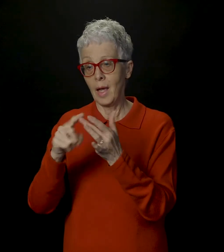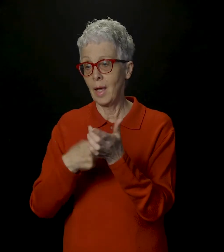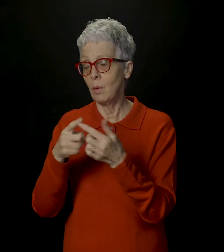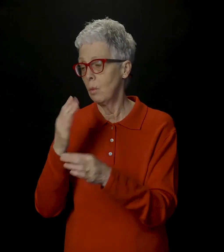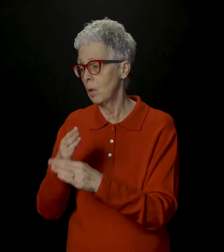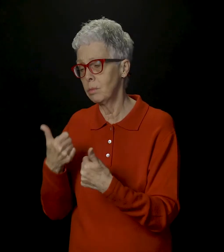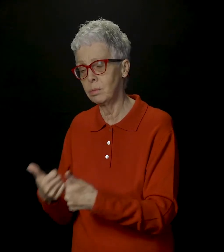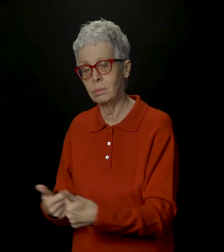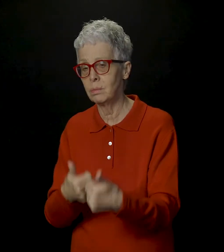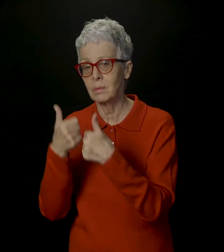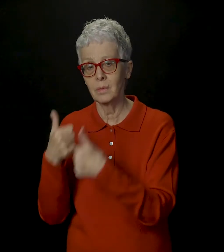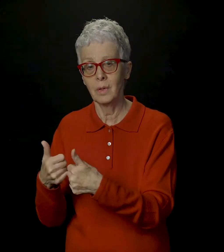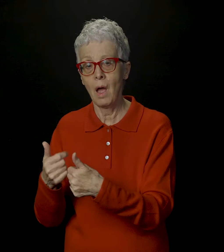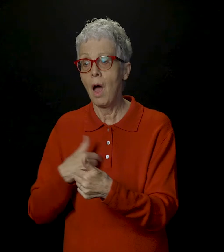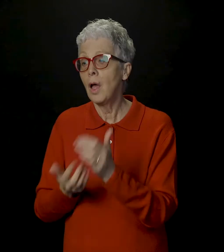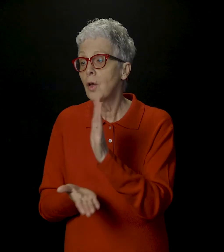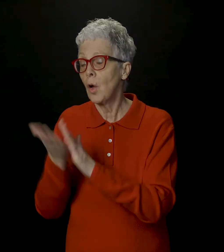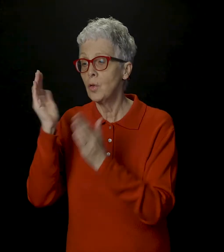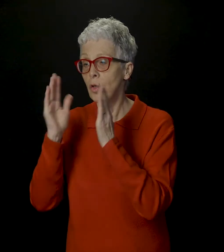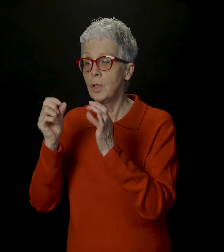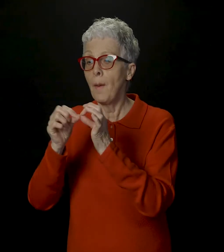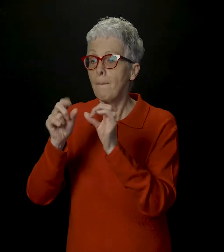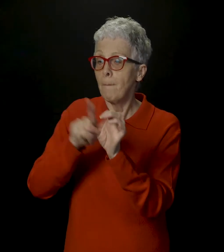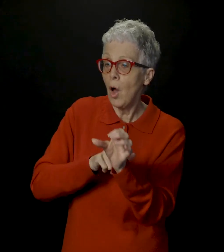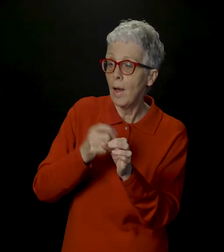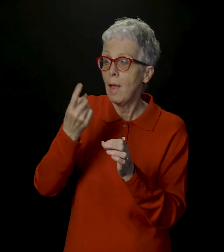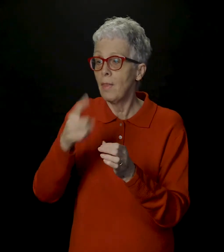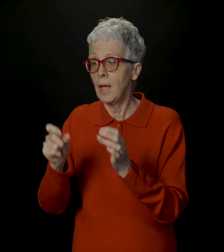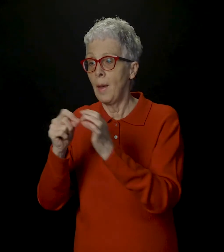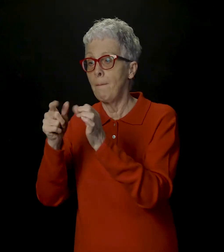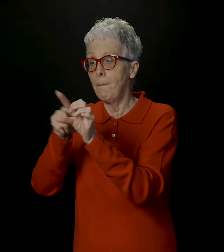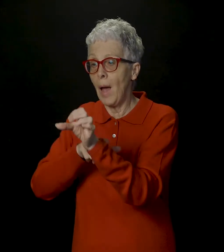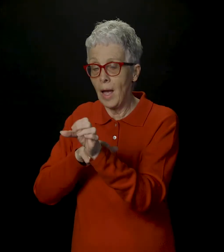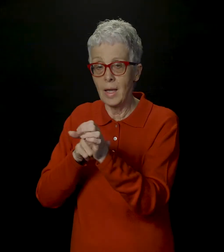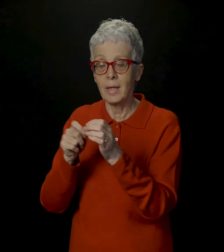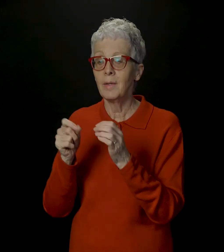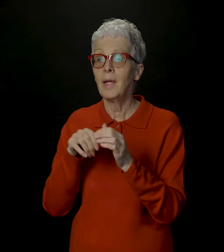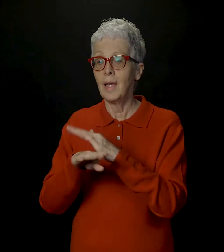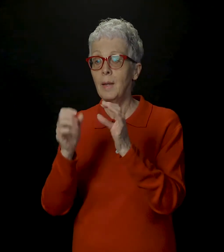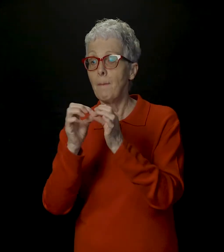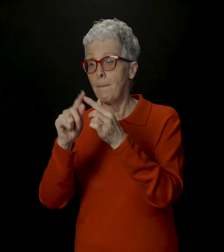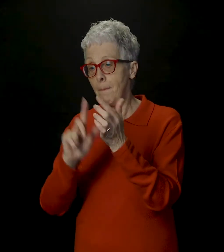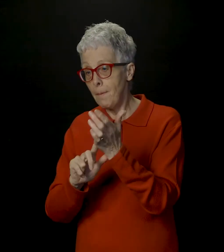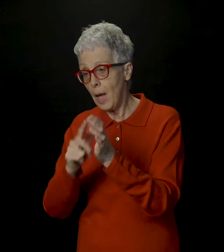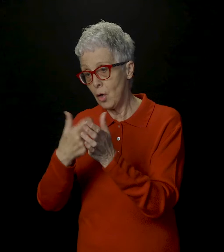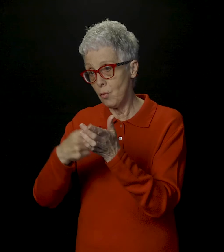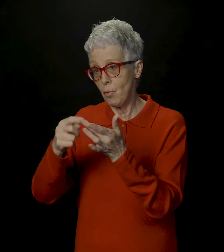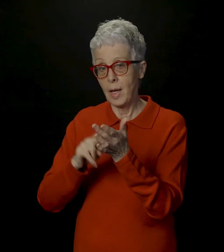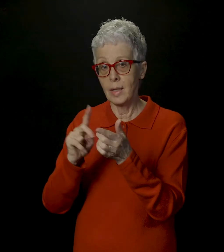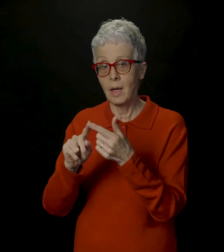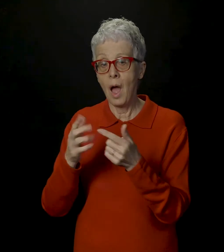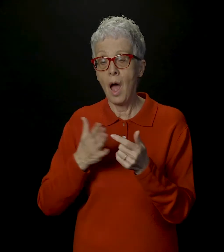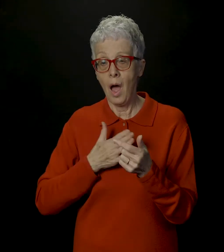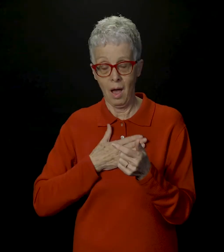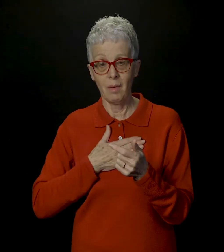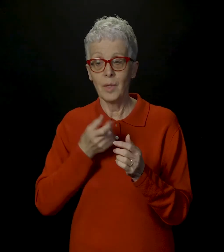an amazing job I go to church By the bay Down on the beautiful Bellarine Great place to be I'm a